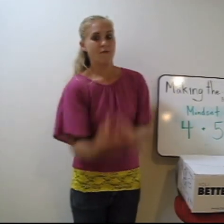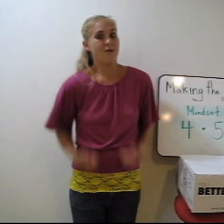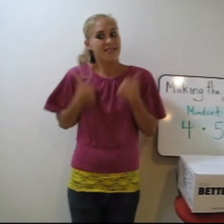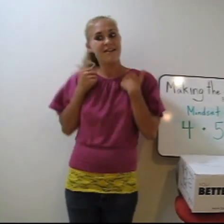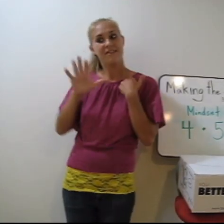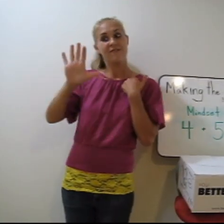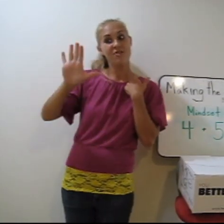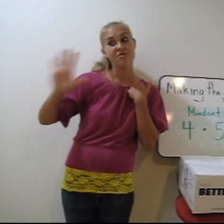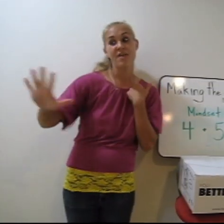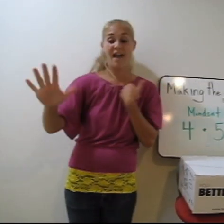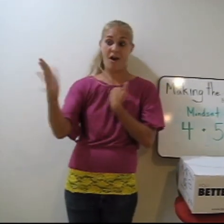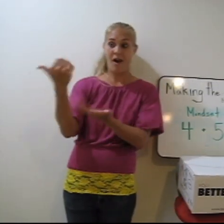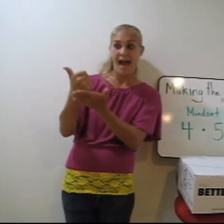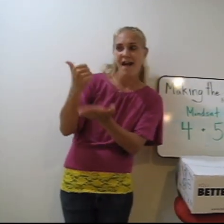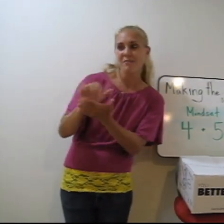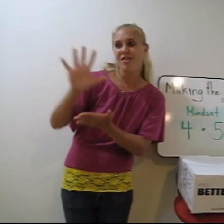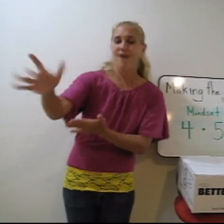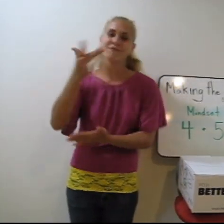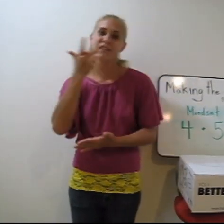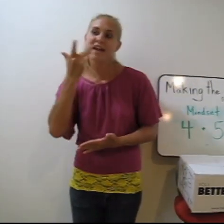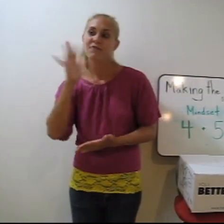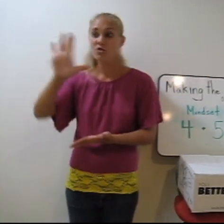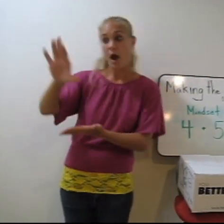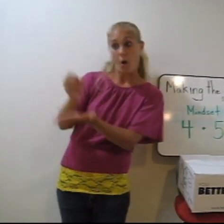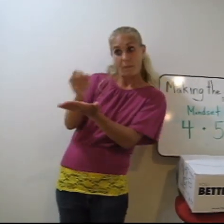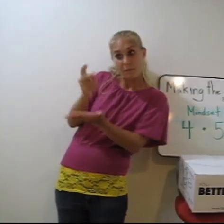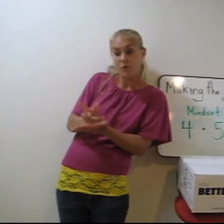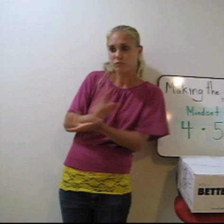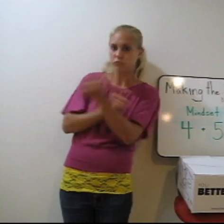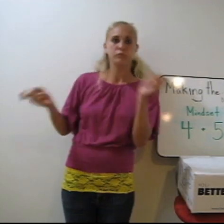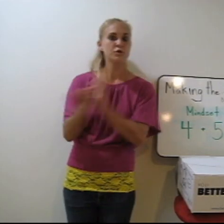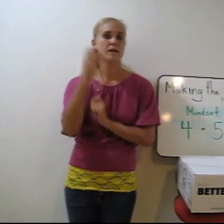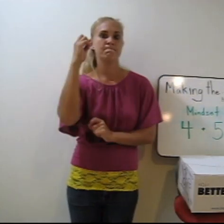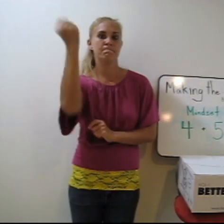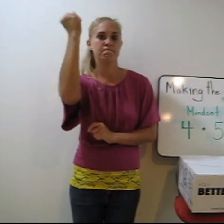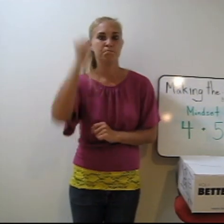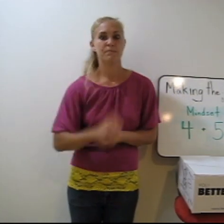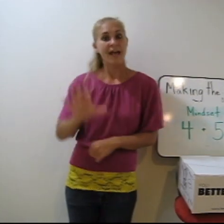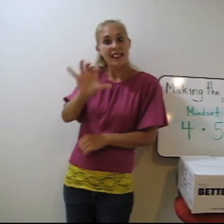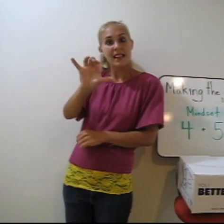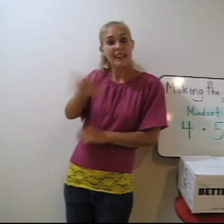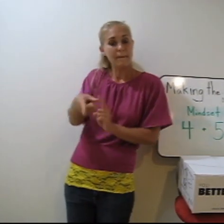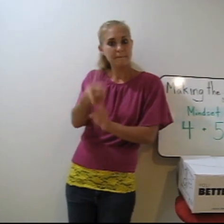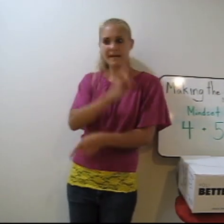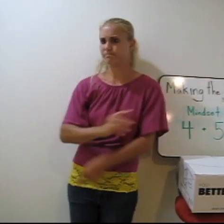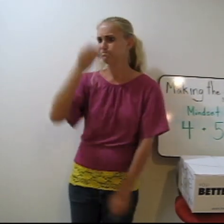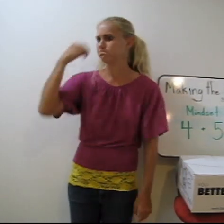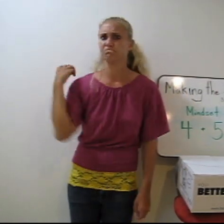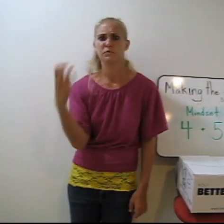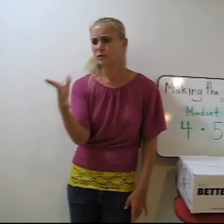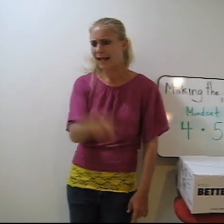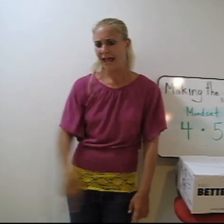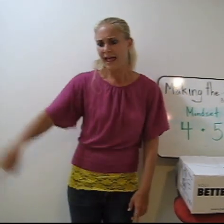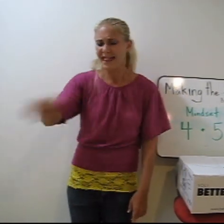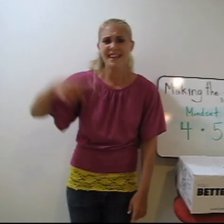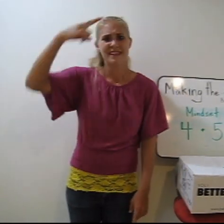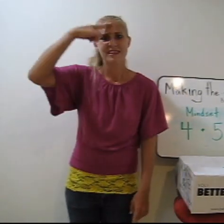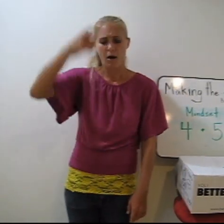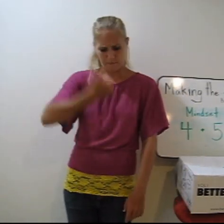favor or approval changed. Right then and there, I no longer cared what other people thought of me and whether